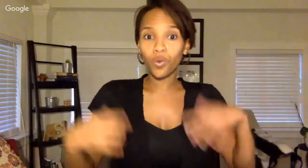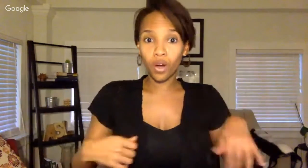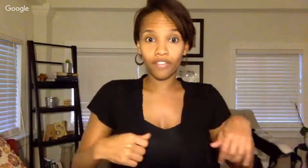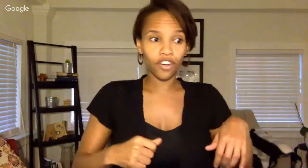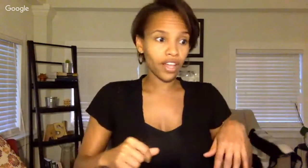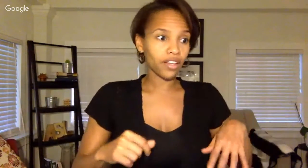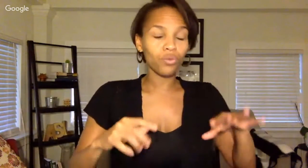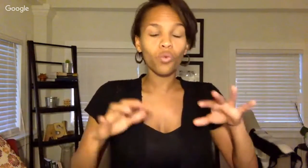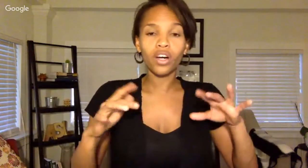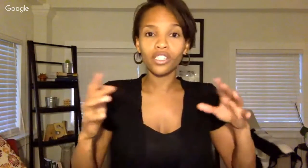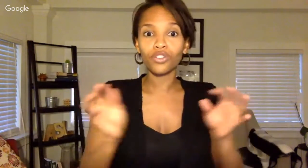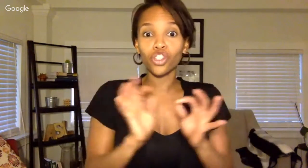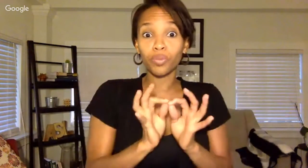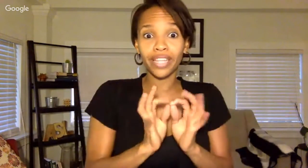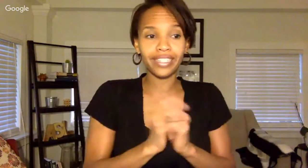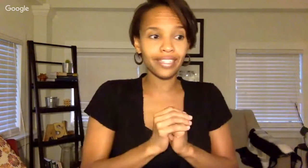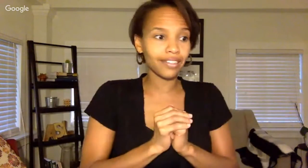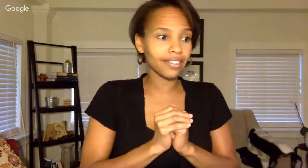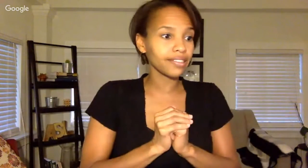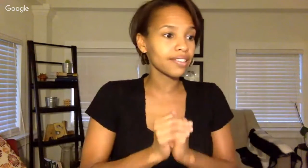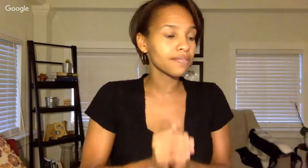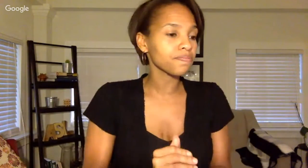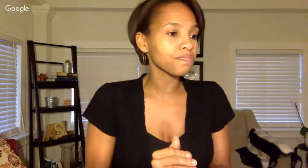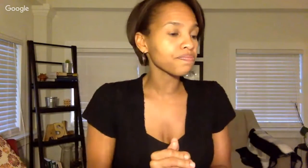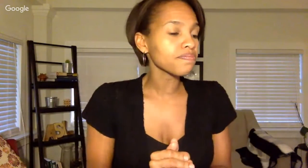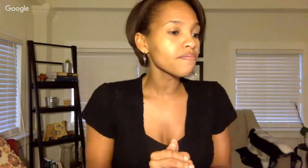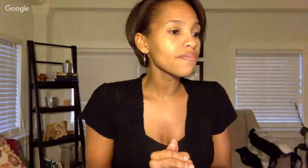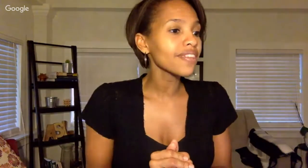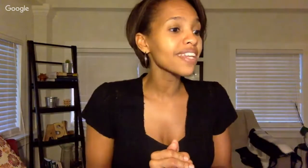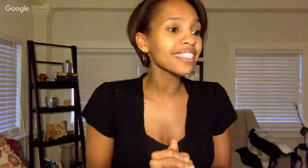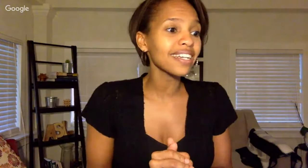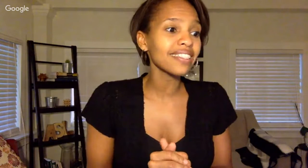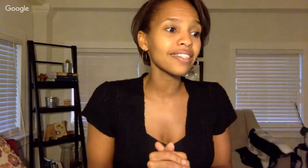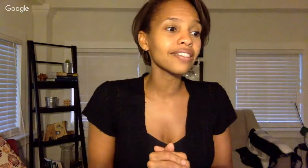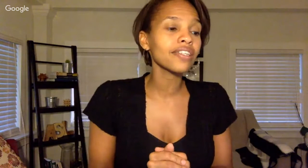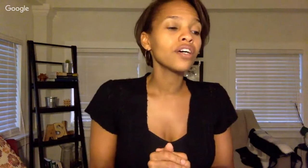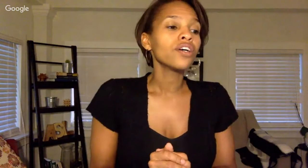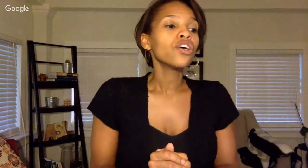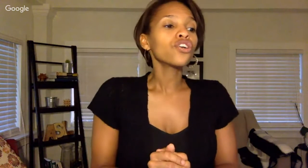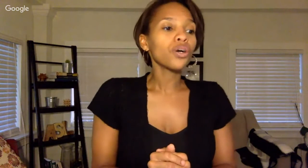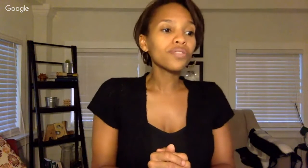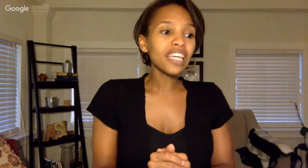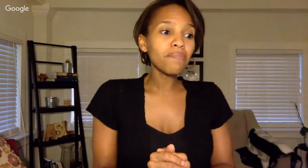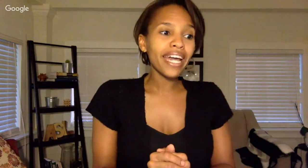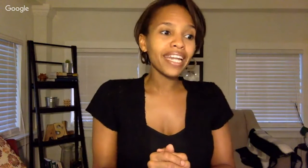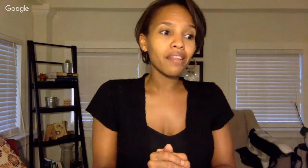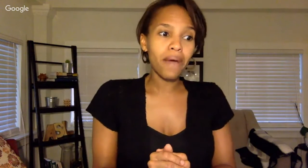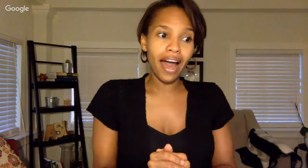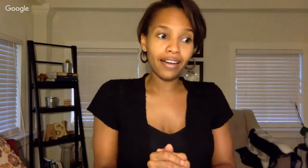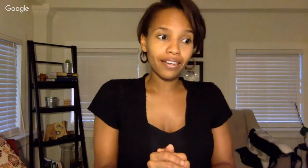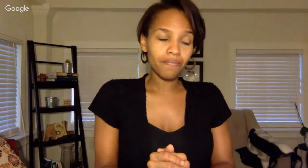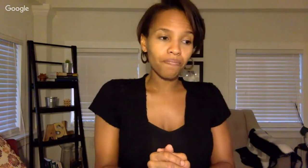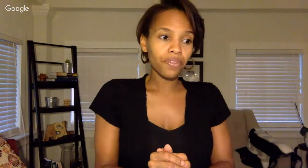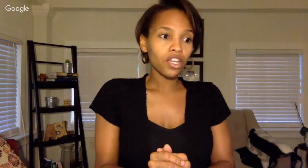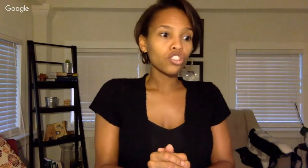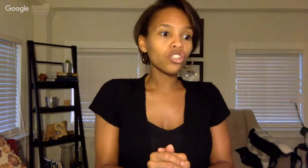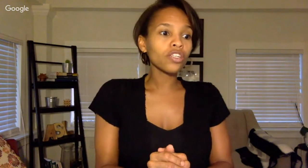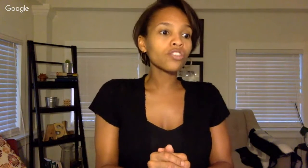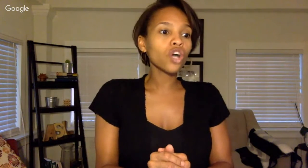want to interpret that sentence. The next sentence is, go see Megan in the back. She's going